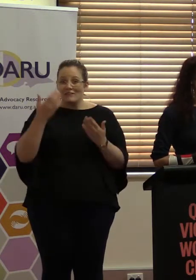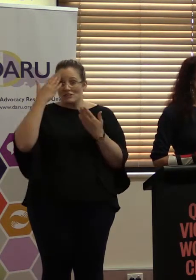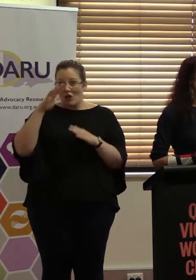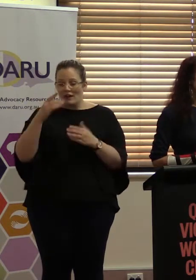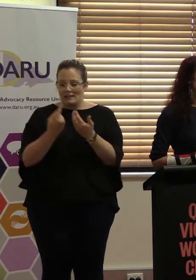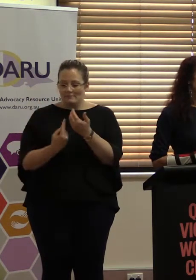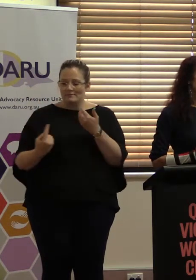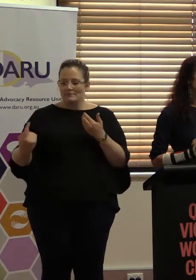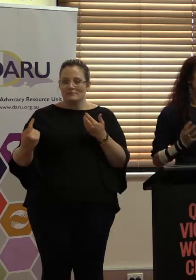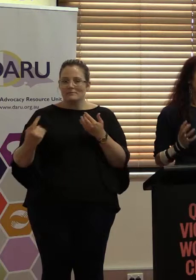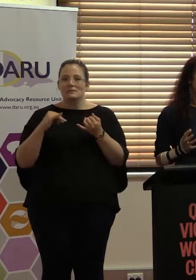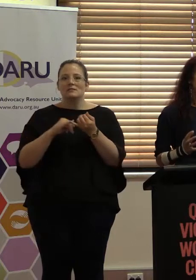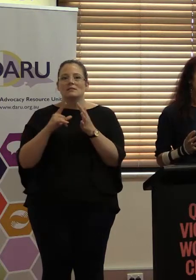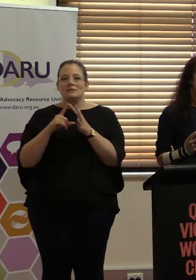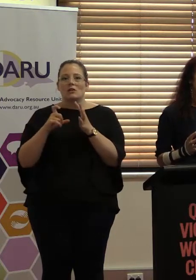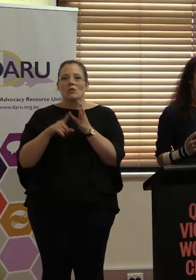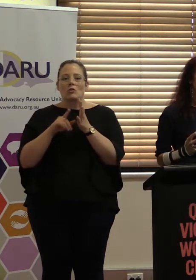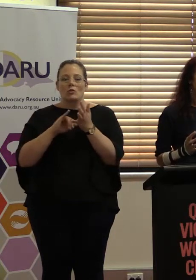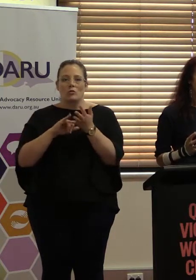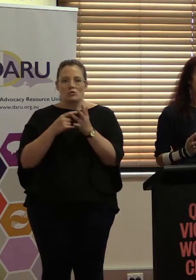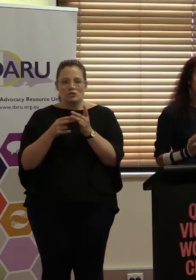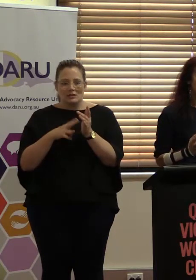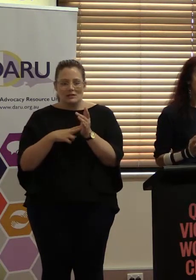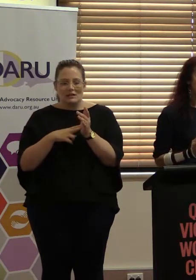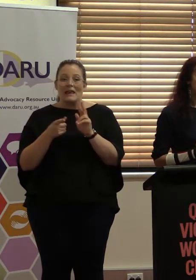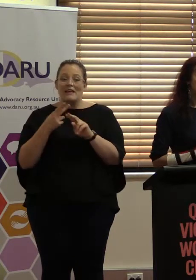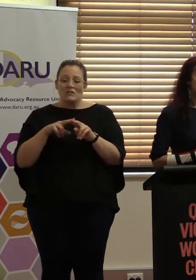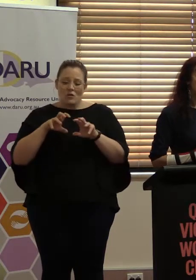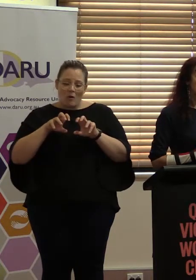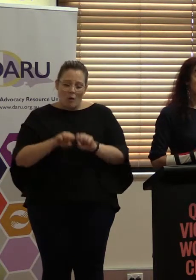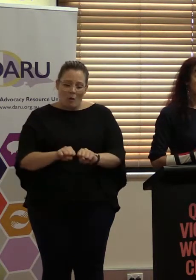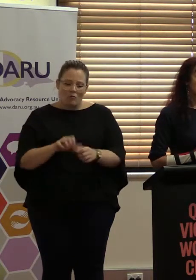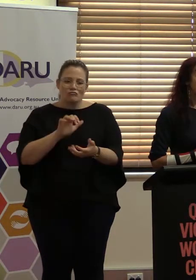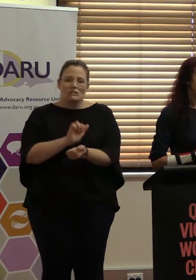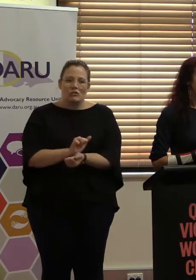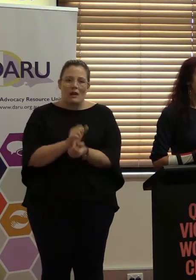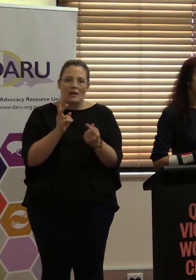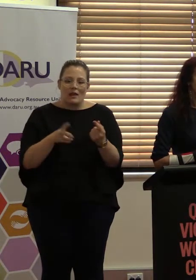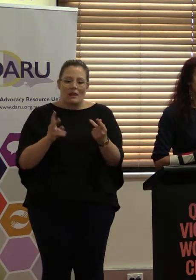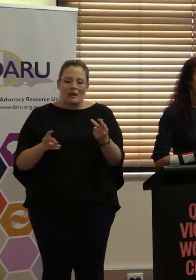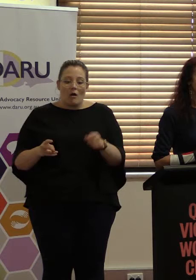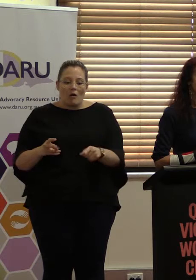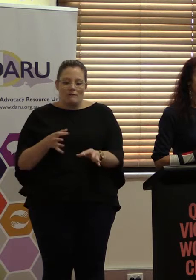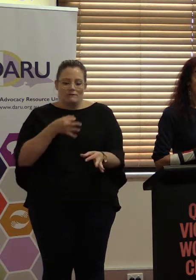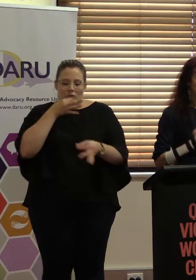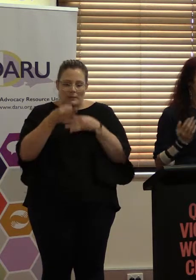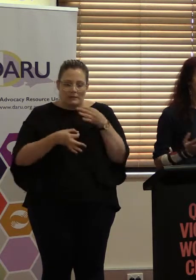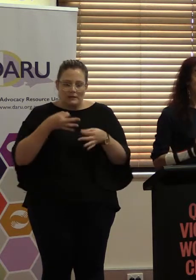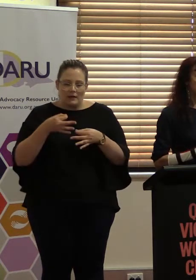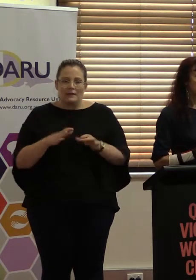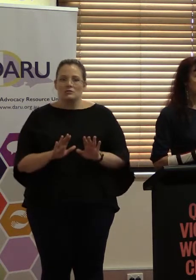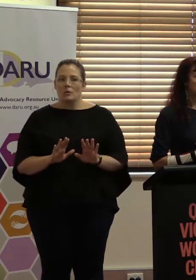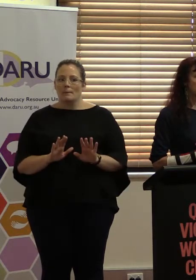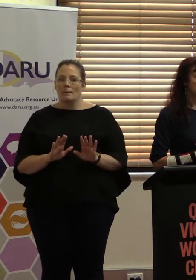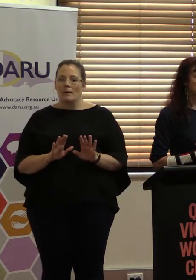to physically restrain someone repeatedly over and over again until they vomit and then just start doing